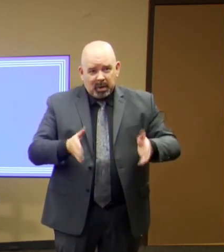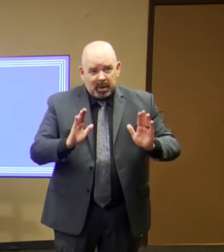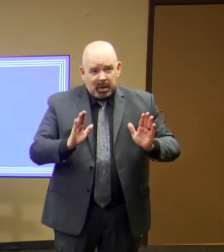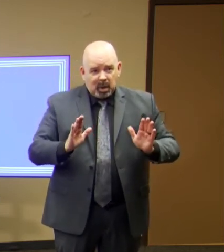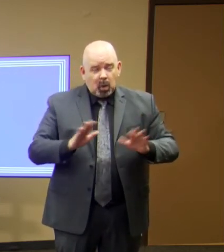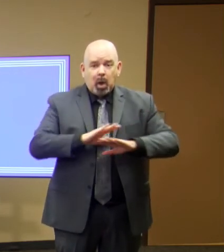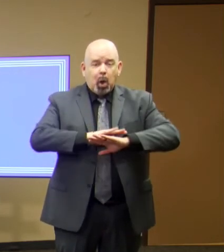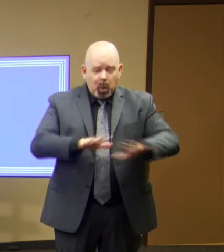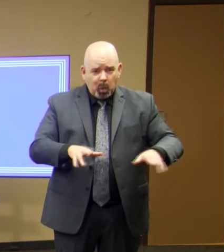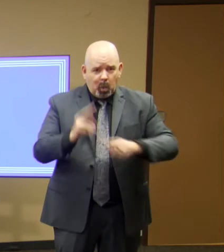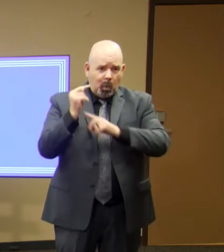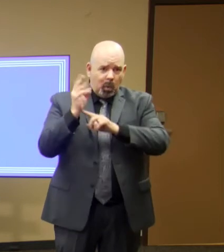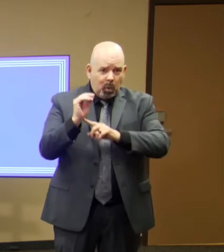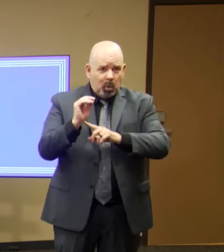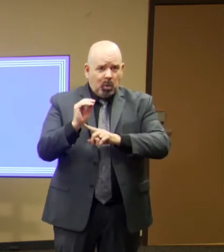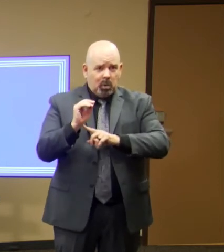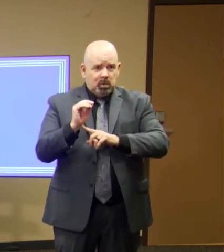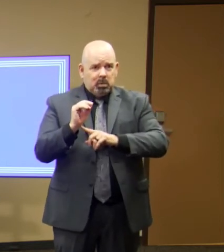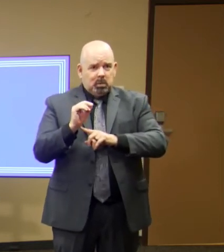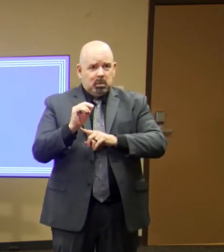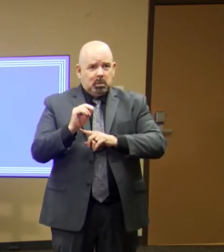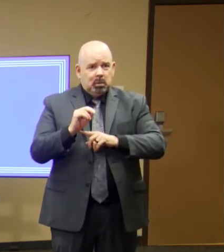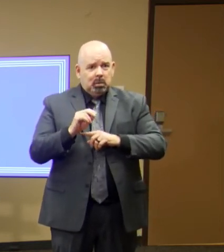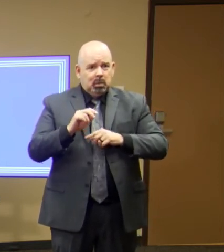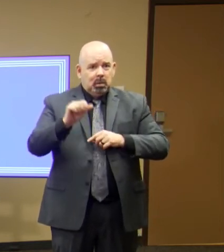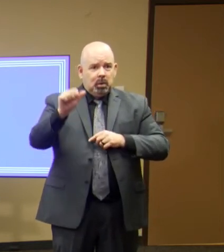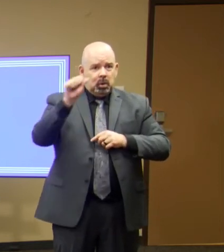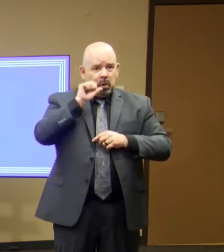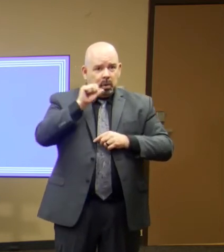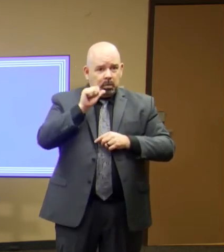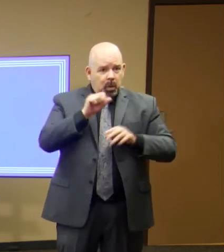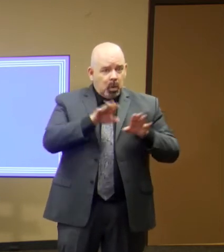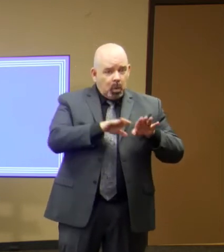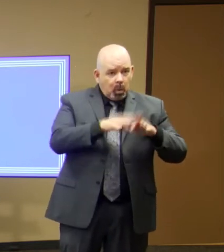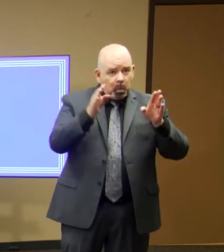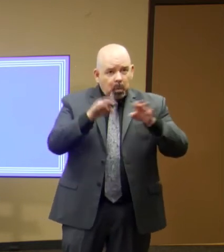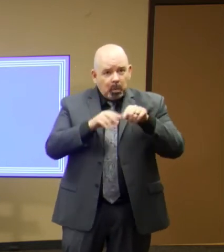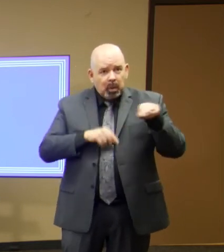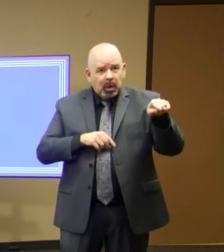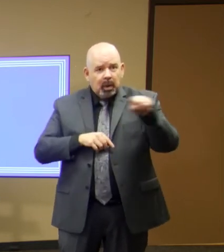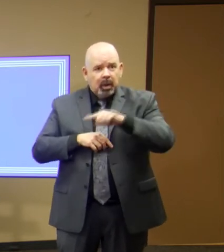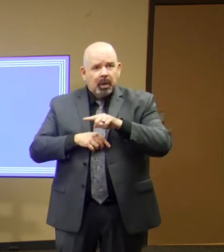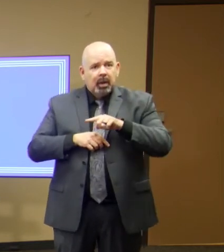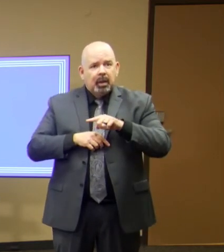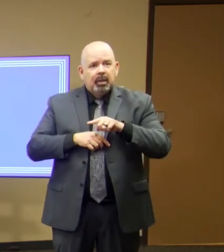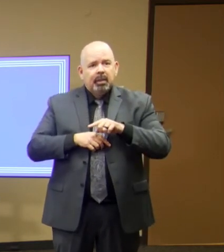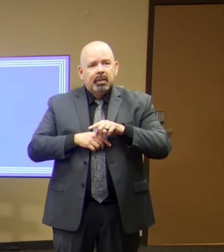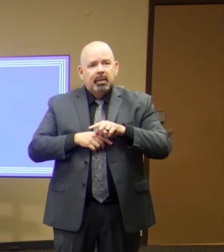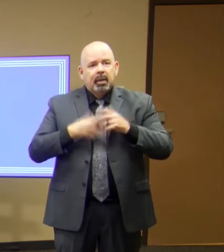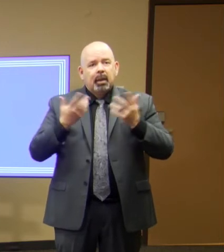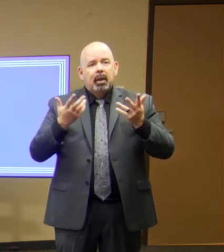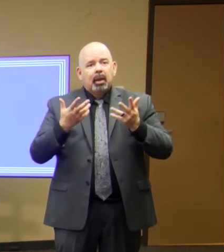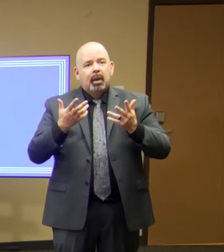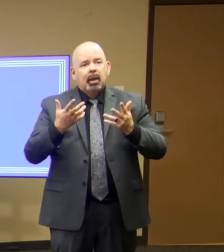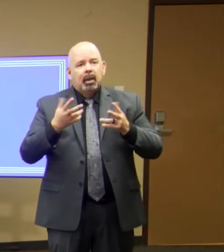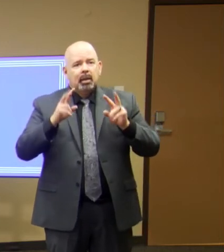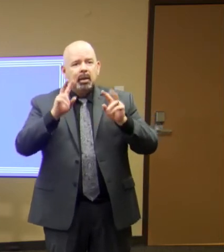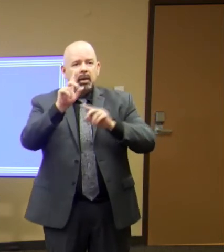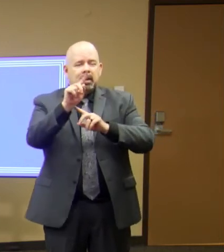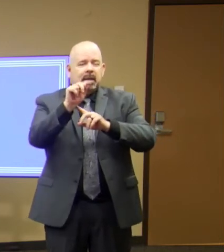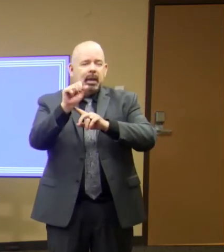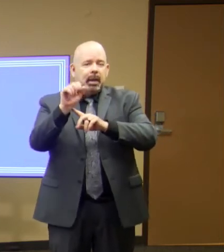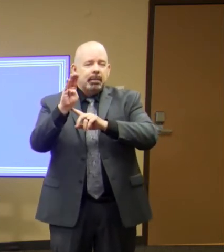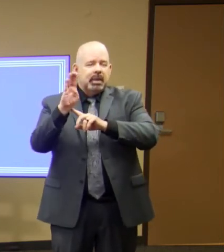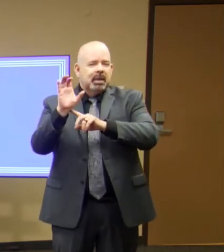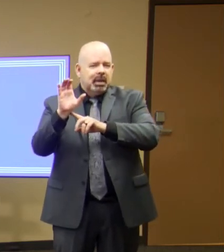every bar that you're seeing open is used a workaround with Governor Abbott's office in the TABC. So other